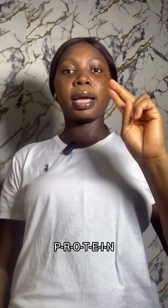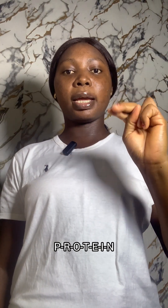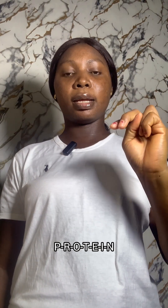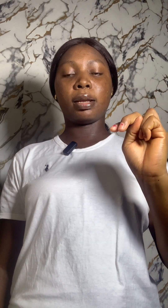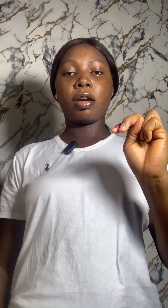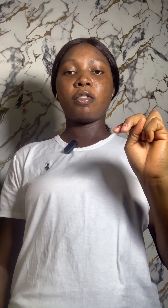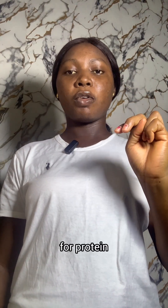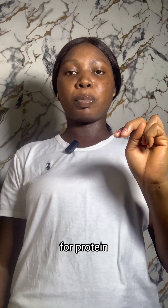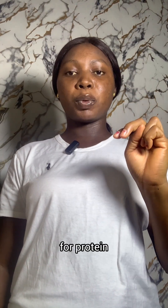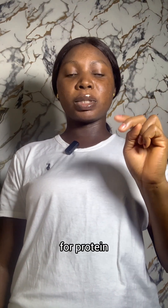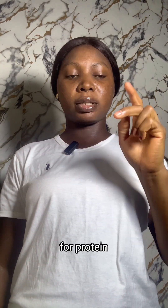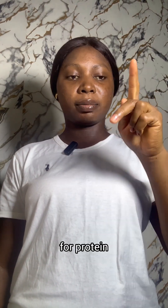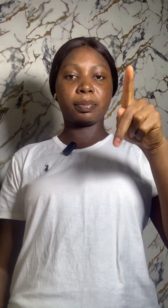PROTEIN for protein.